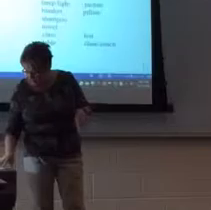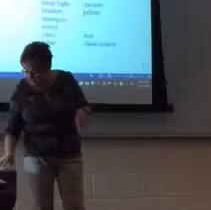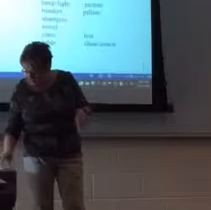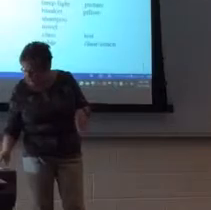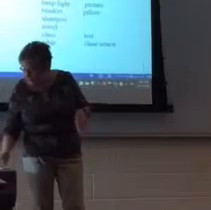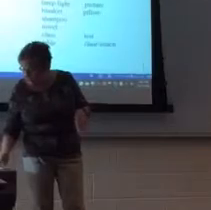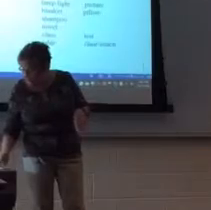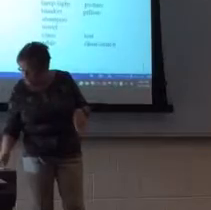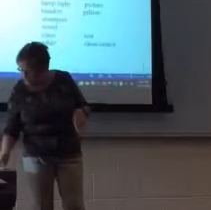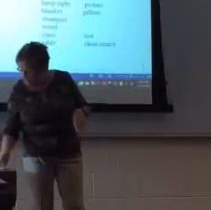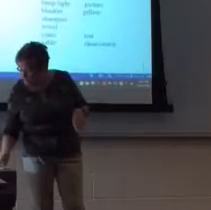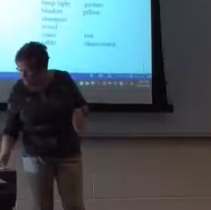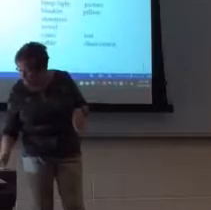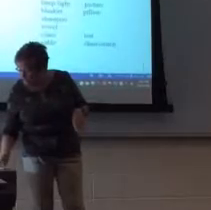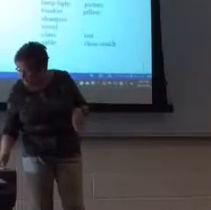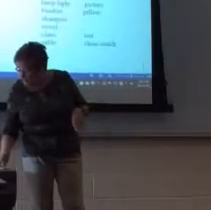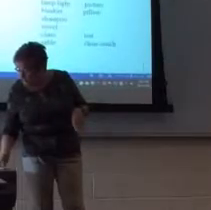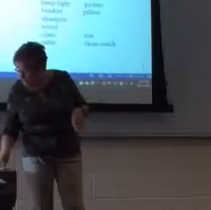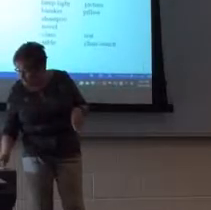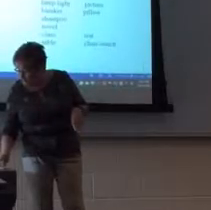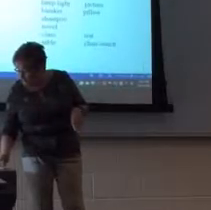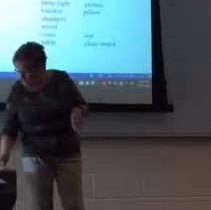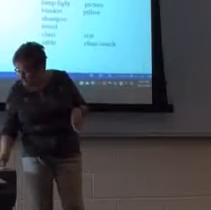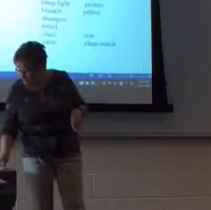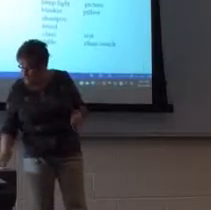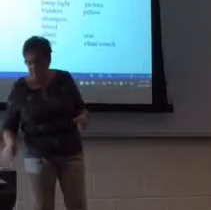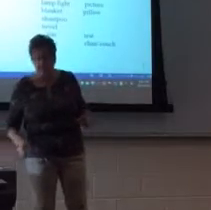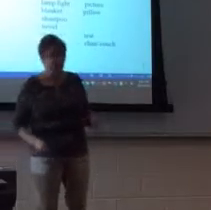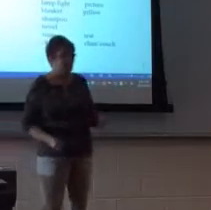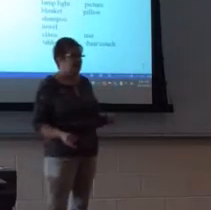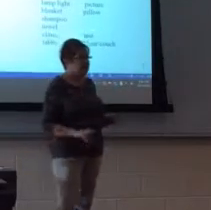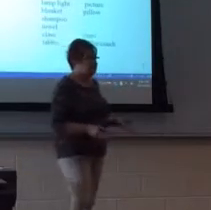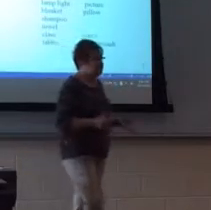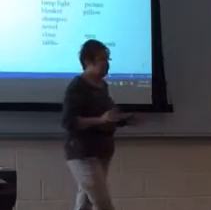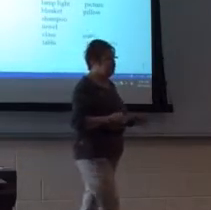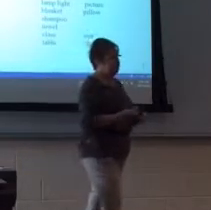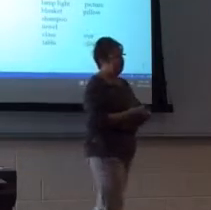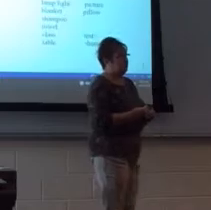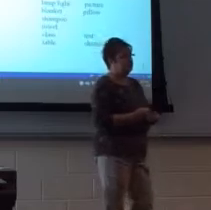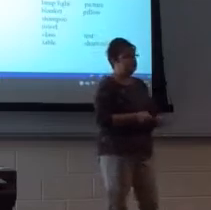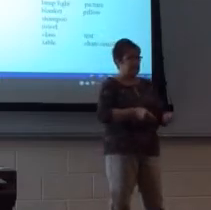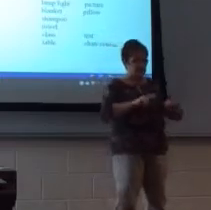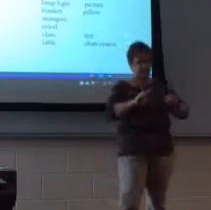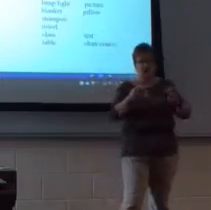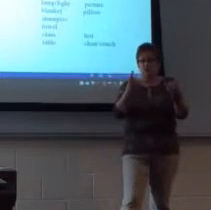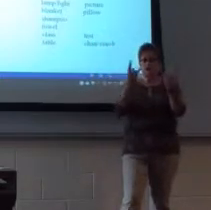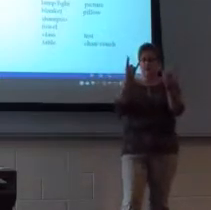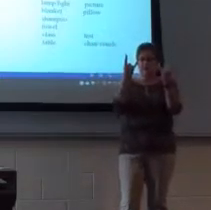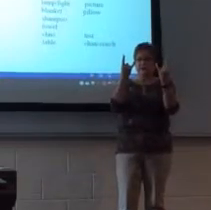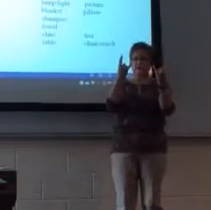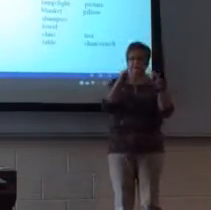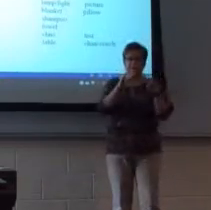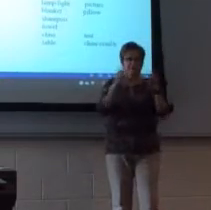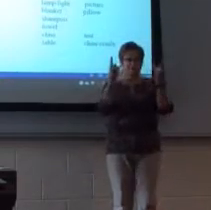show you the two different versions that is typically done. Okay? It's a two-part sign. Trick is you have your little